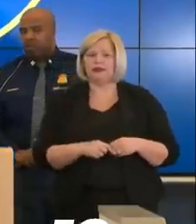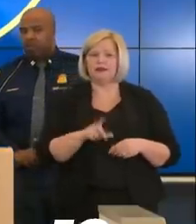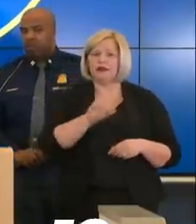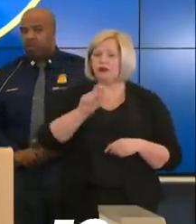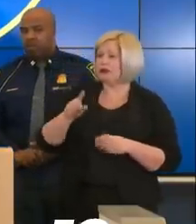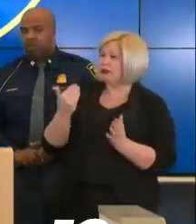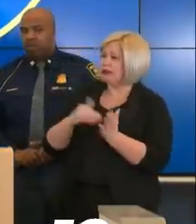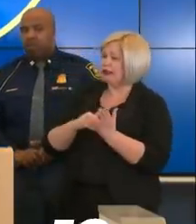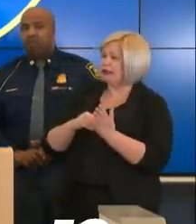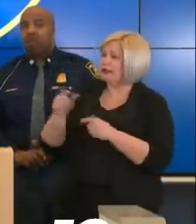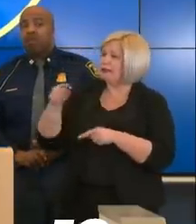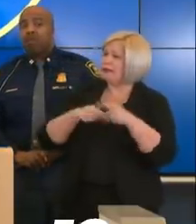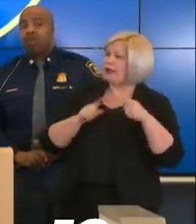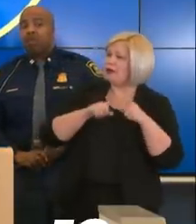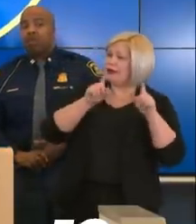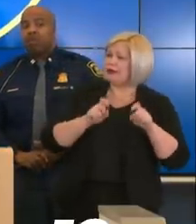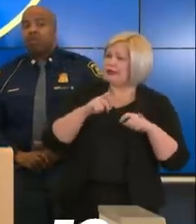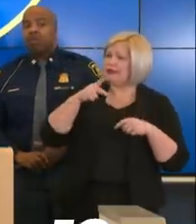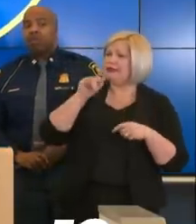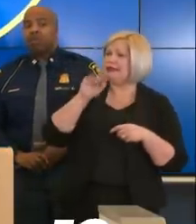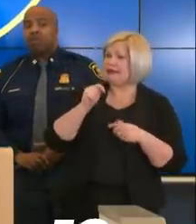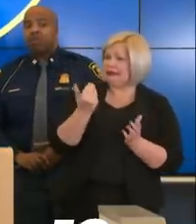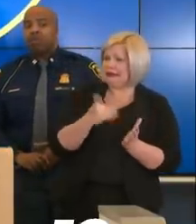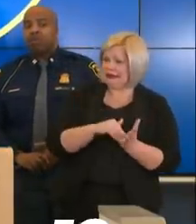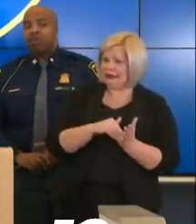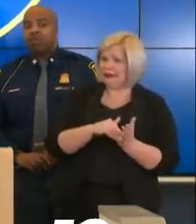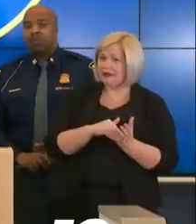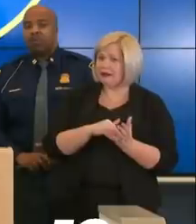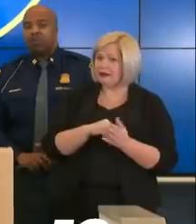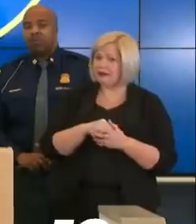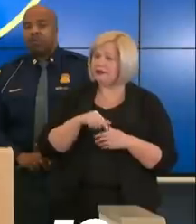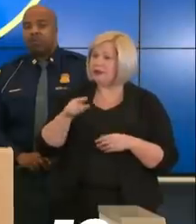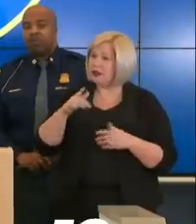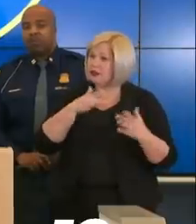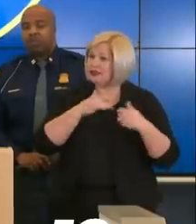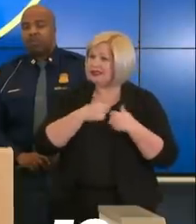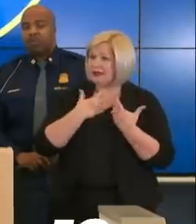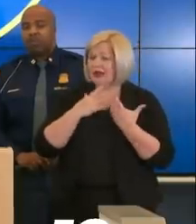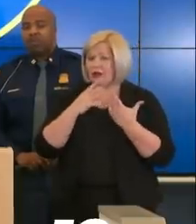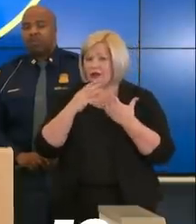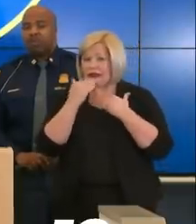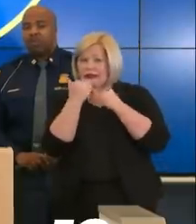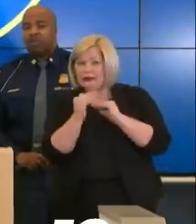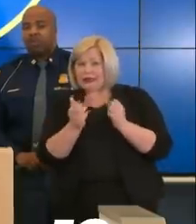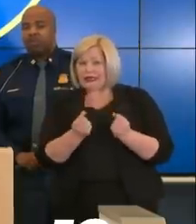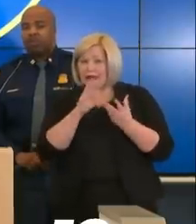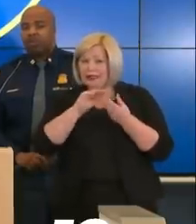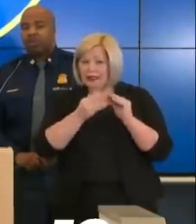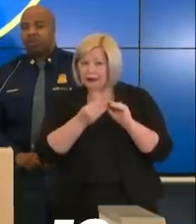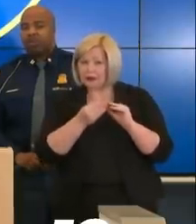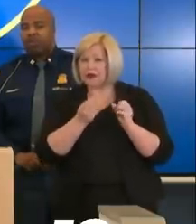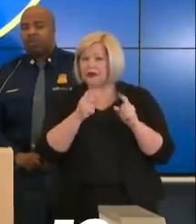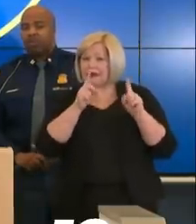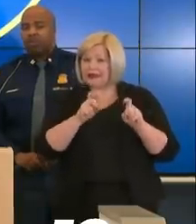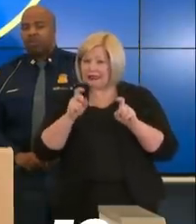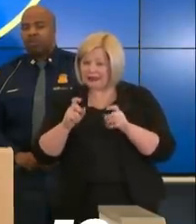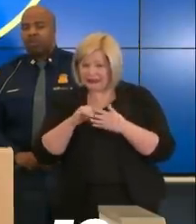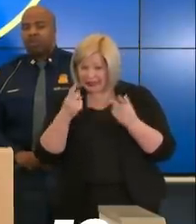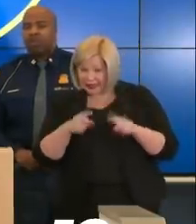Going back to the testing kits briefly, are you concerned about rationing of the kits right now? Is that